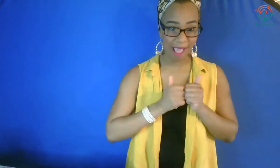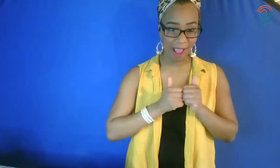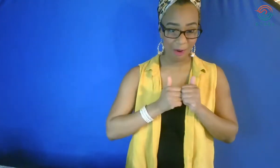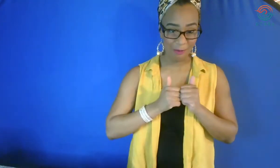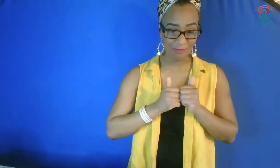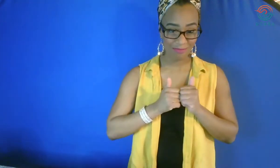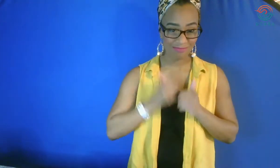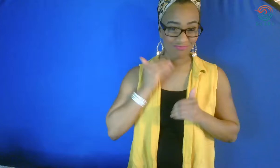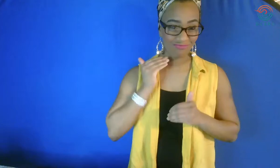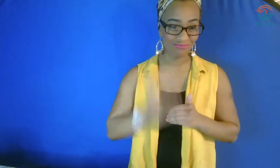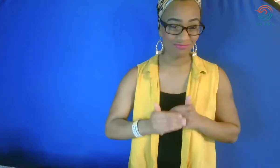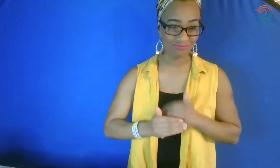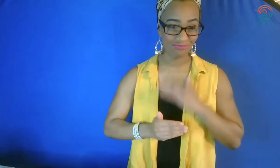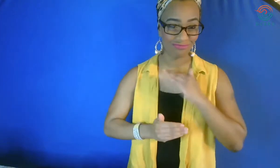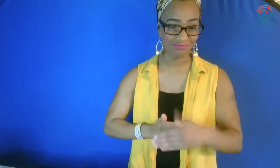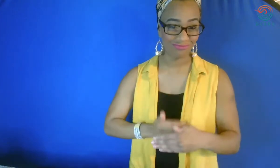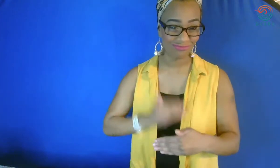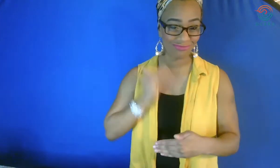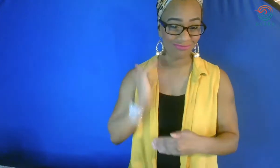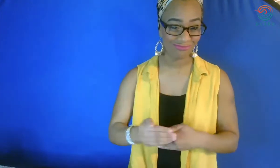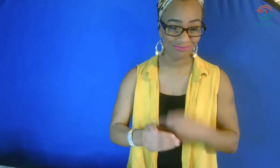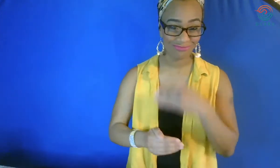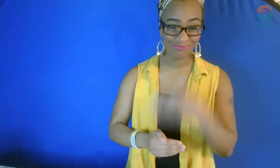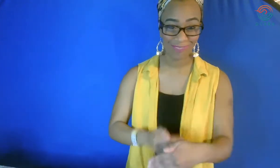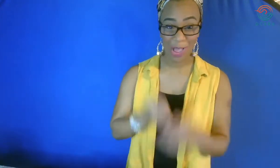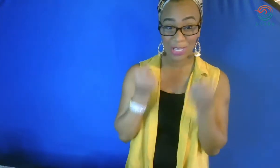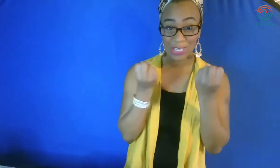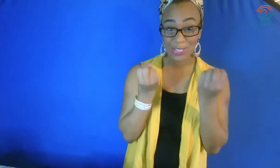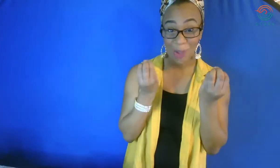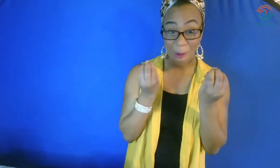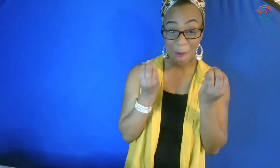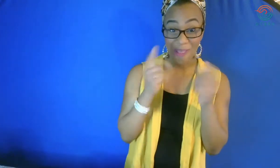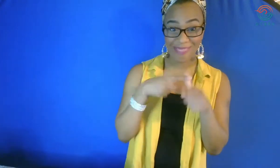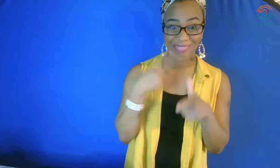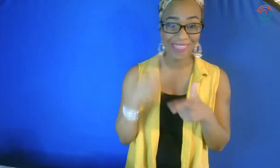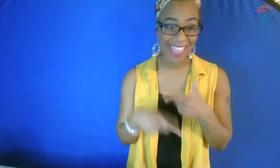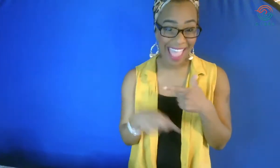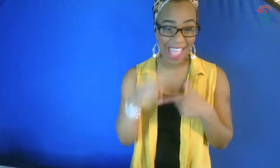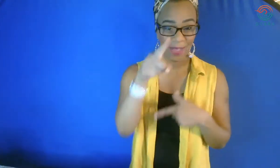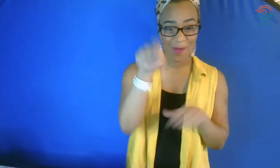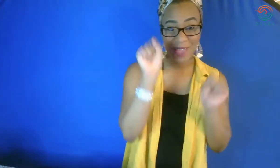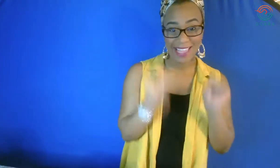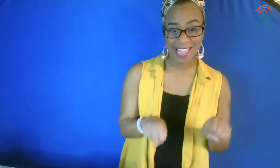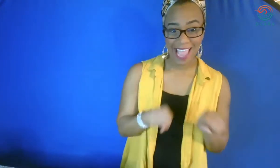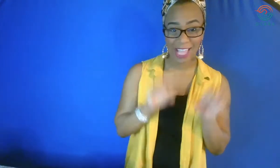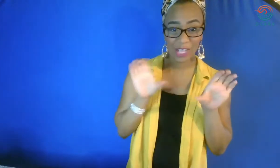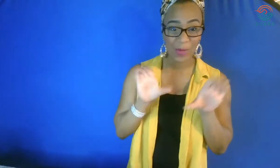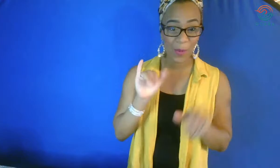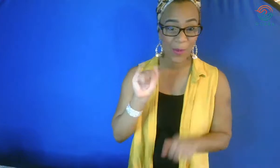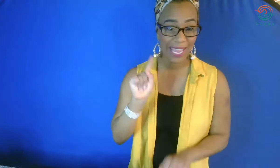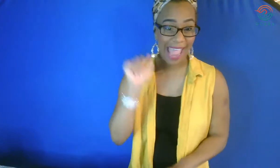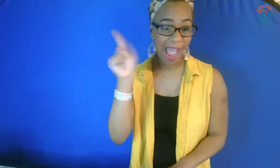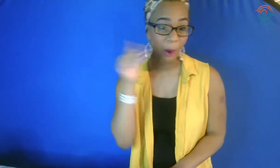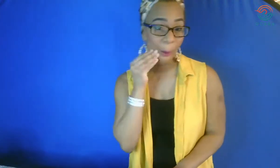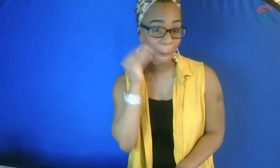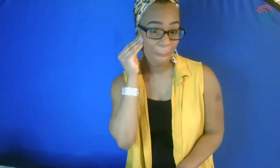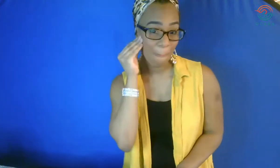How are we going to do that? I will show you step by step, so you can do it at home.